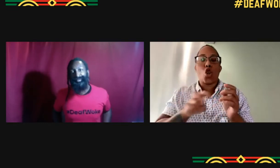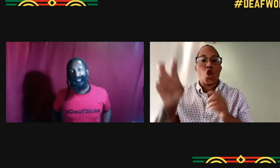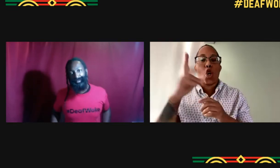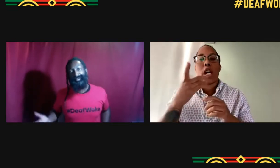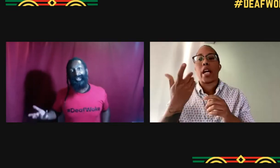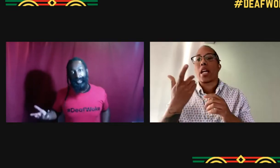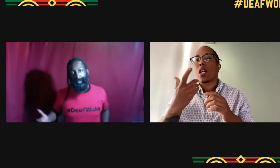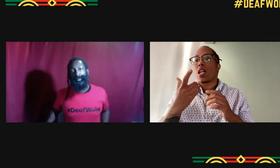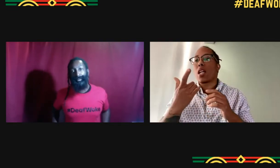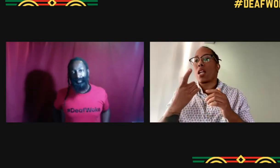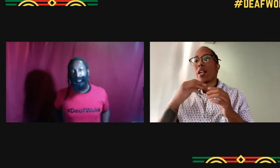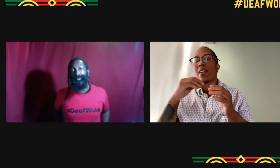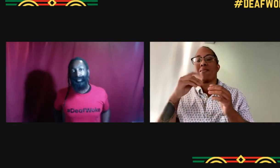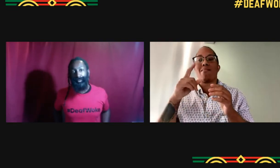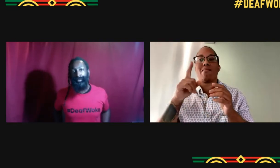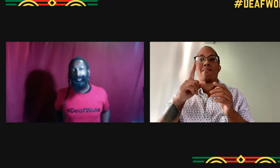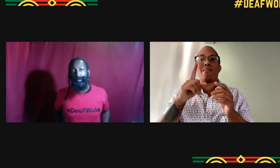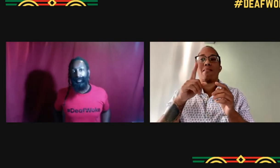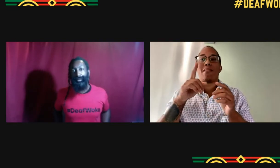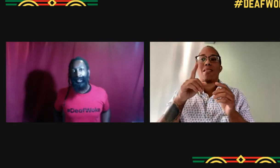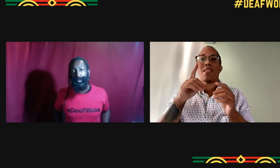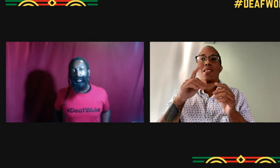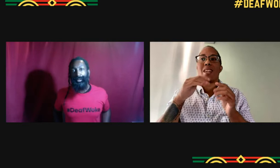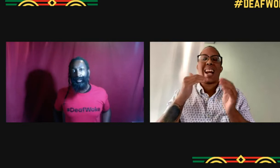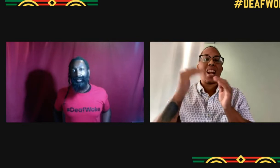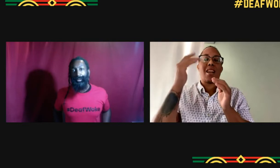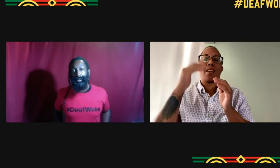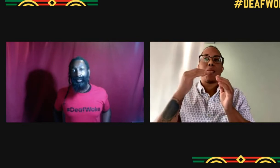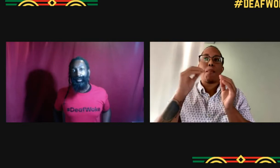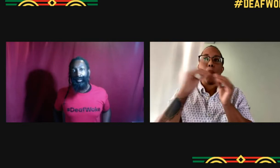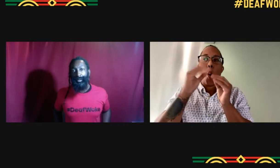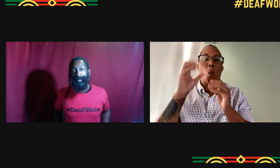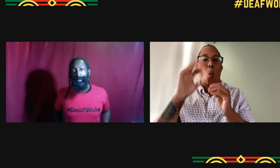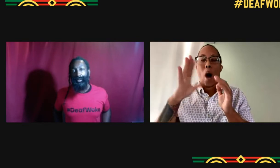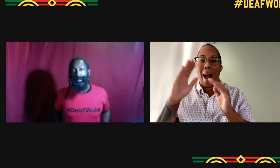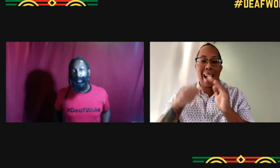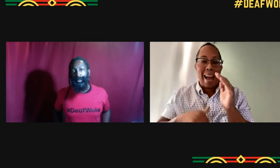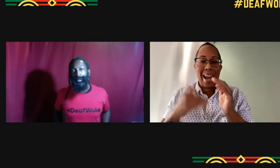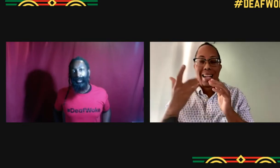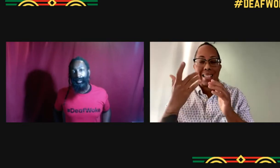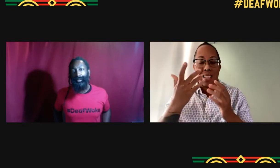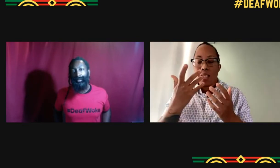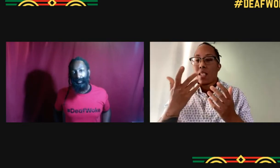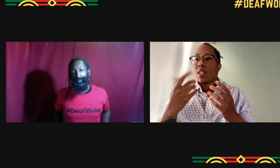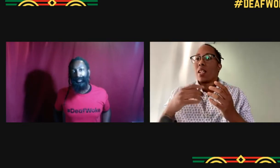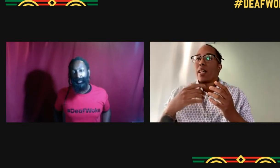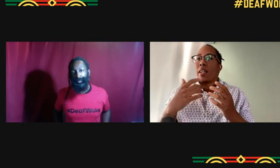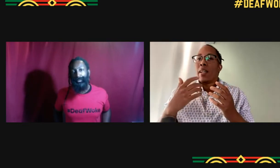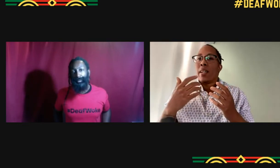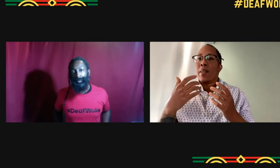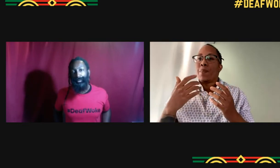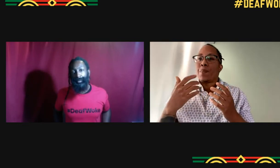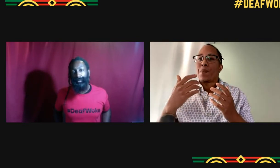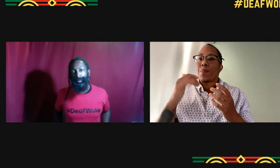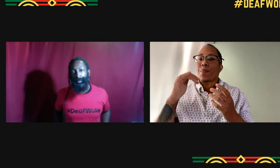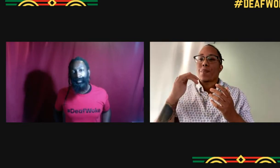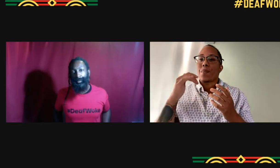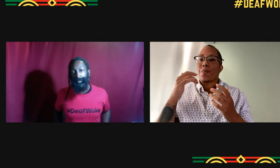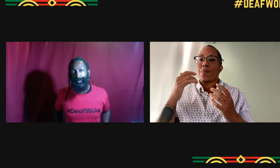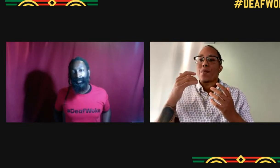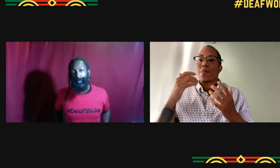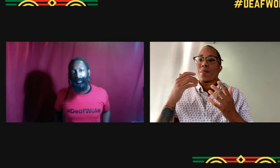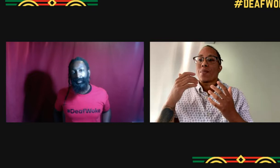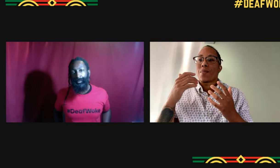the exact same thing, but people who are going through similar journeys. More or less